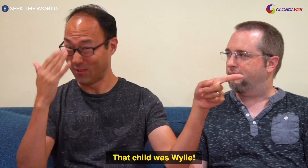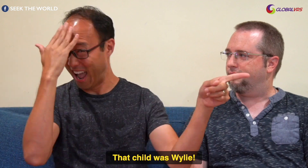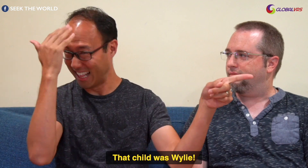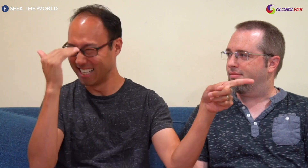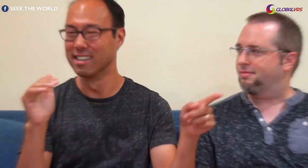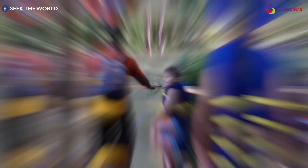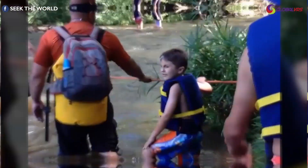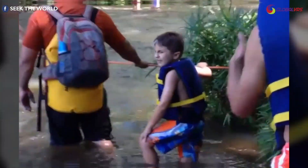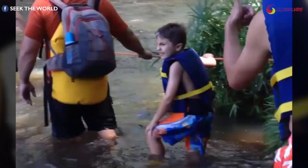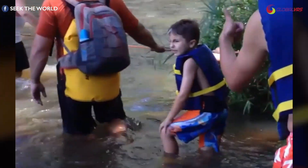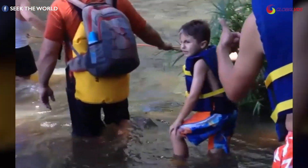And that child was smiling.